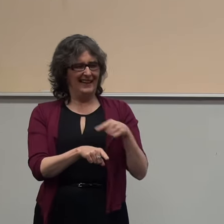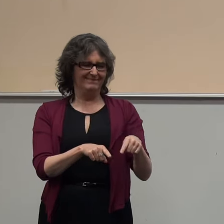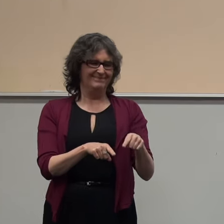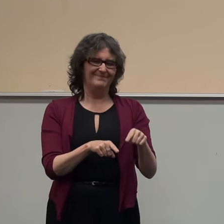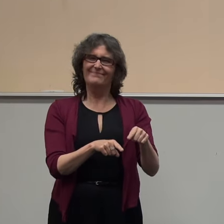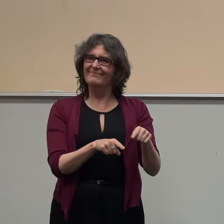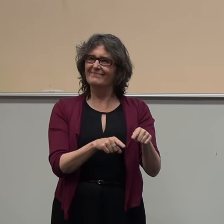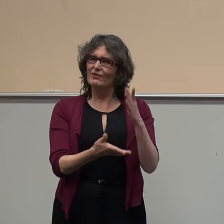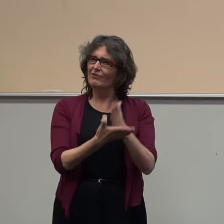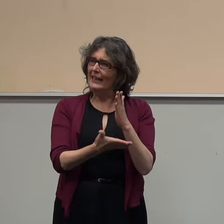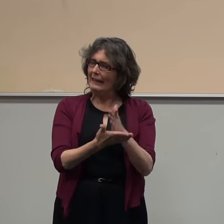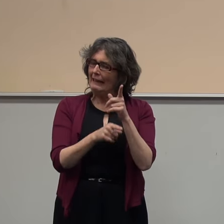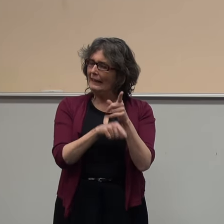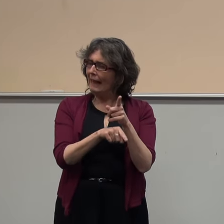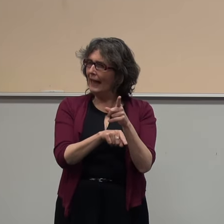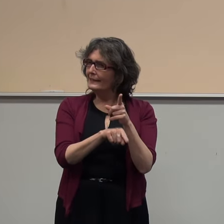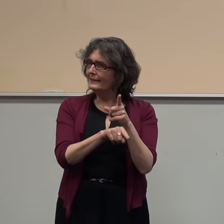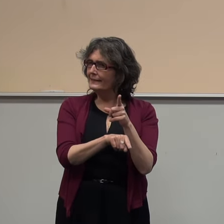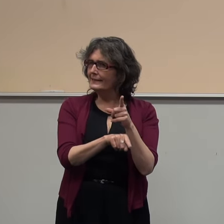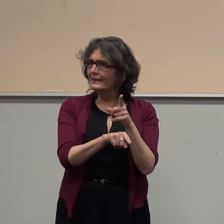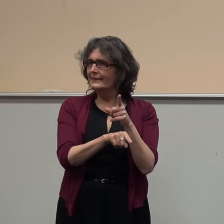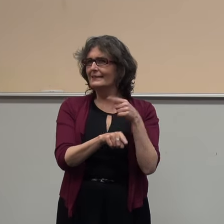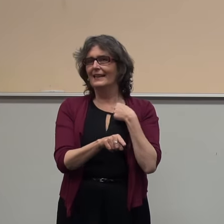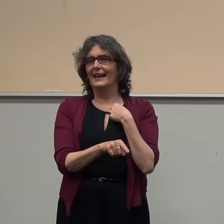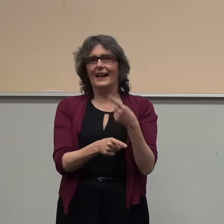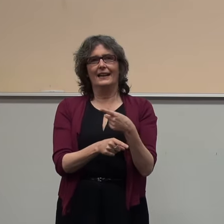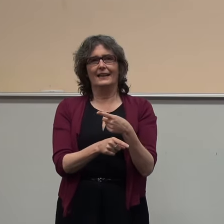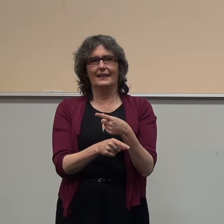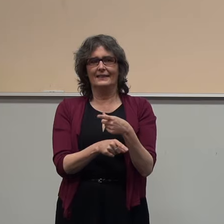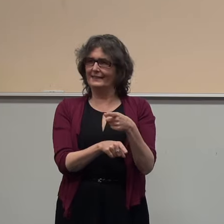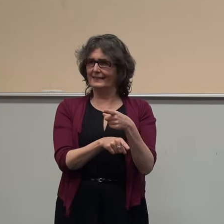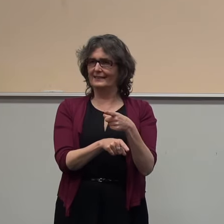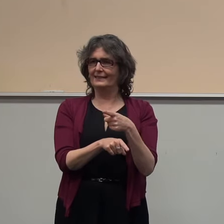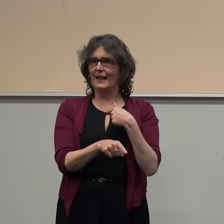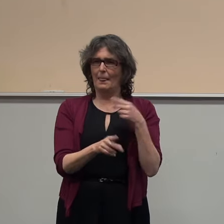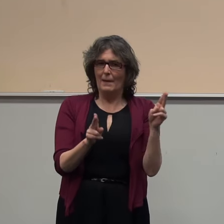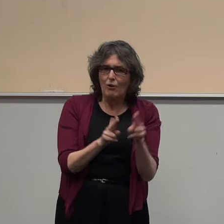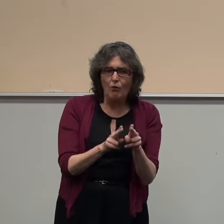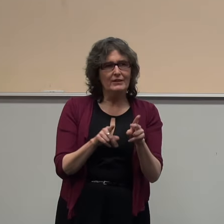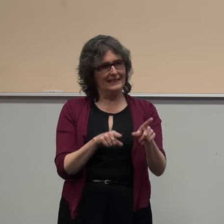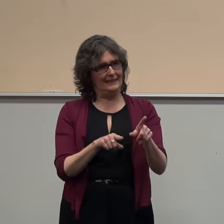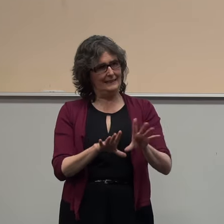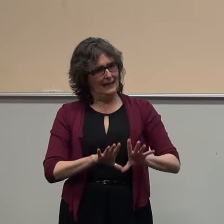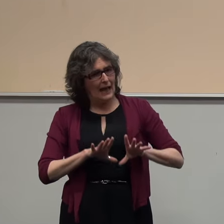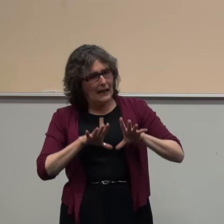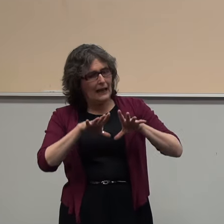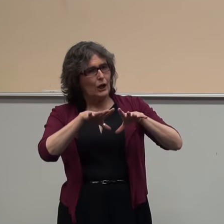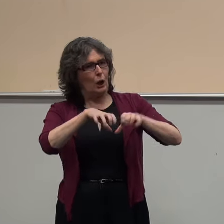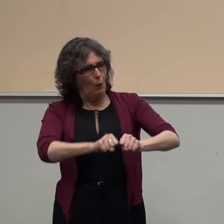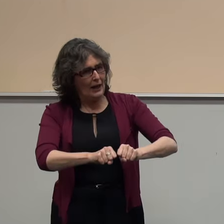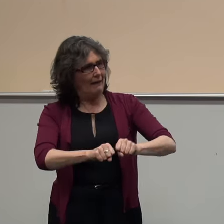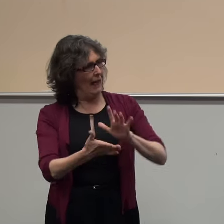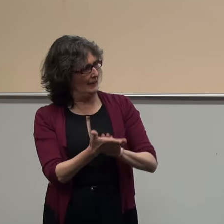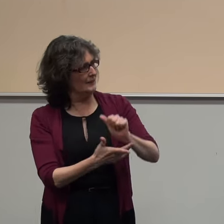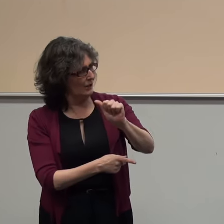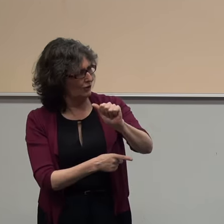much about the minority group, the colonialized group, or whatever, trying to assimilate themselves with the